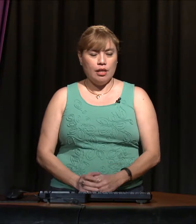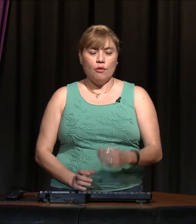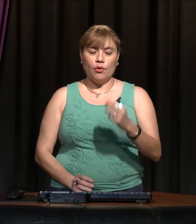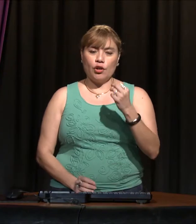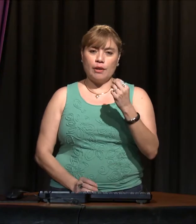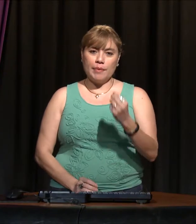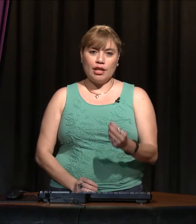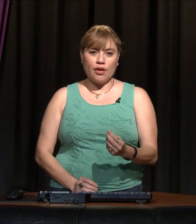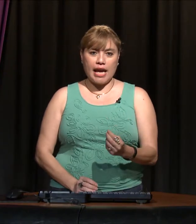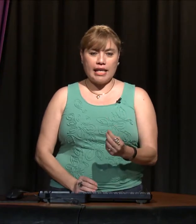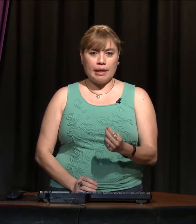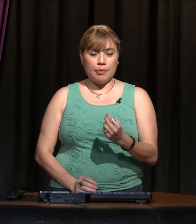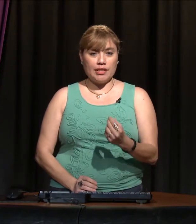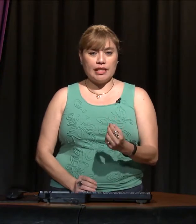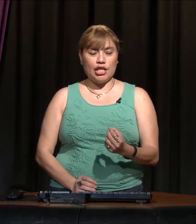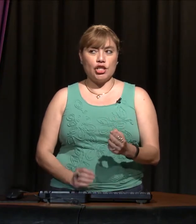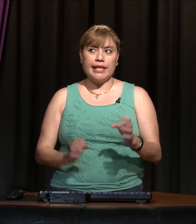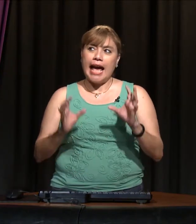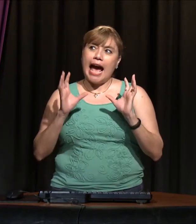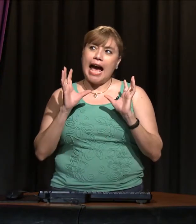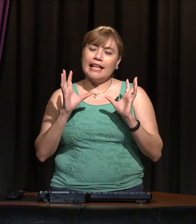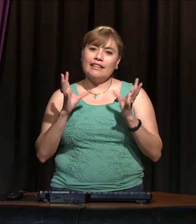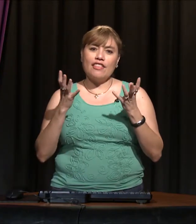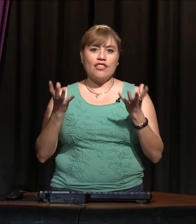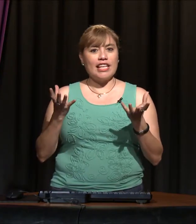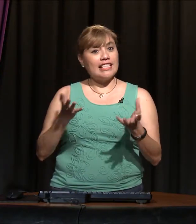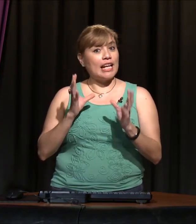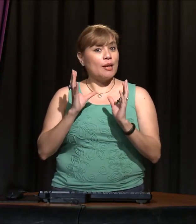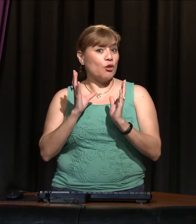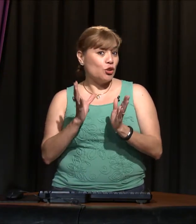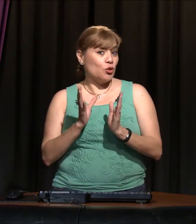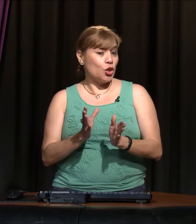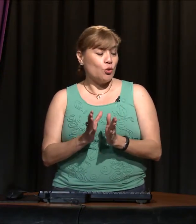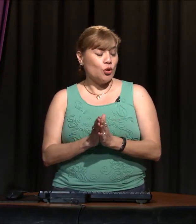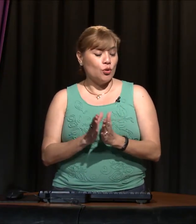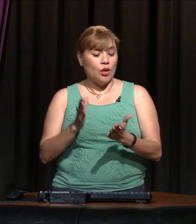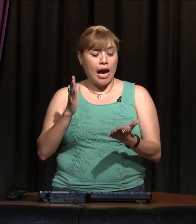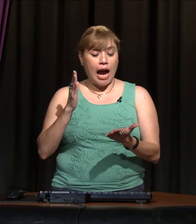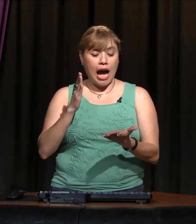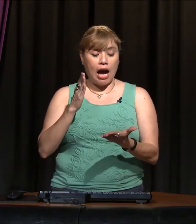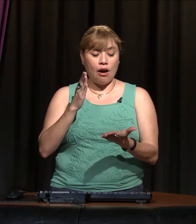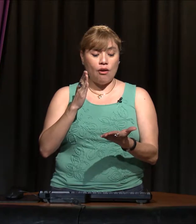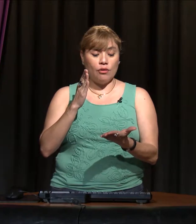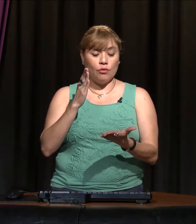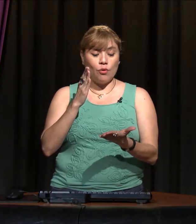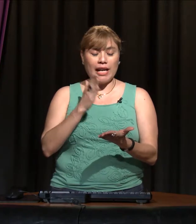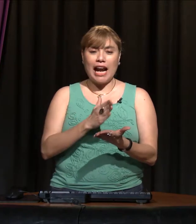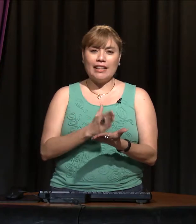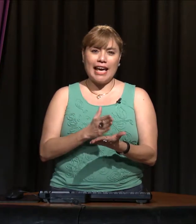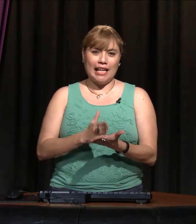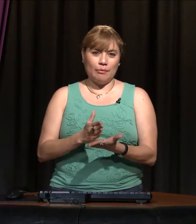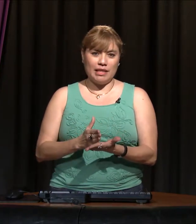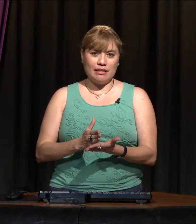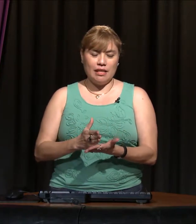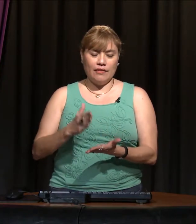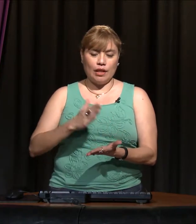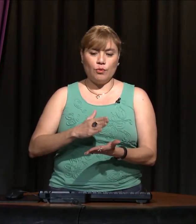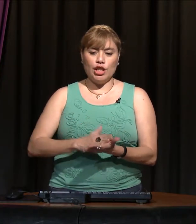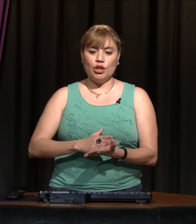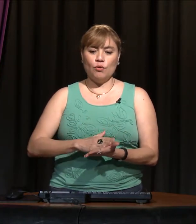We're going to be creating a presentation. The thing is that I am going to show you what are the elements that we need to